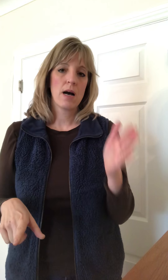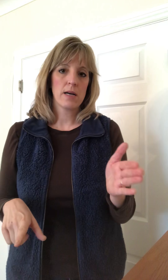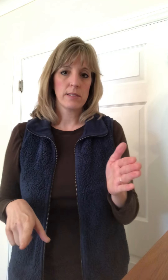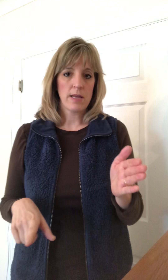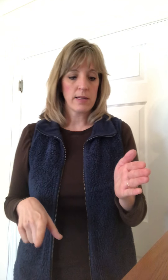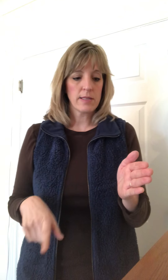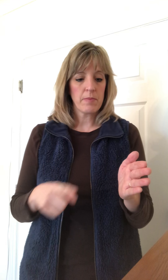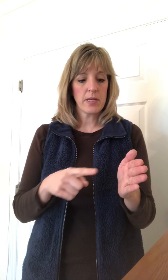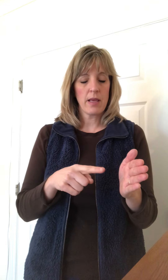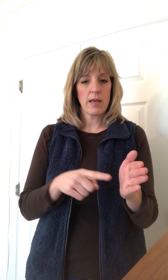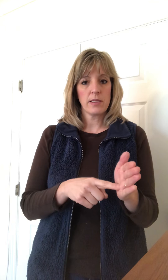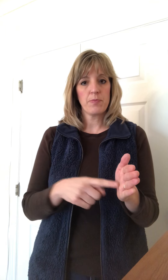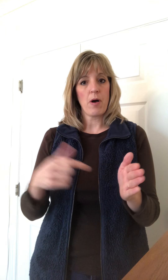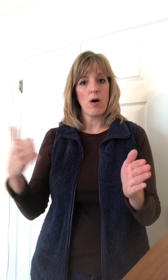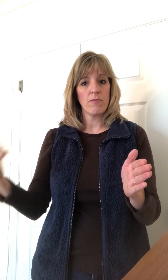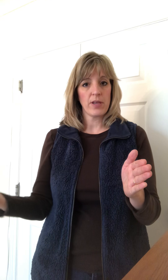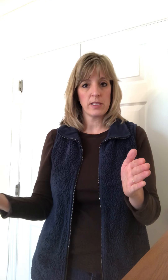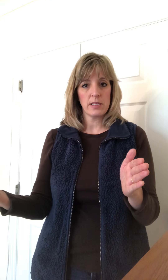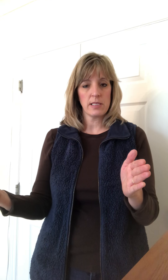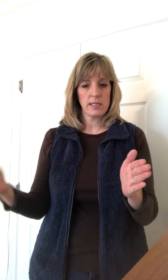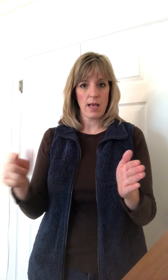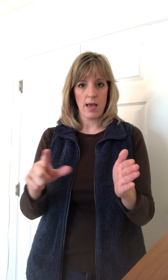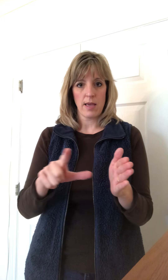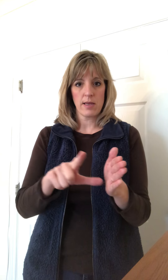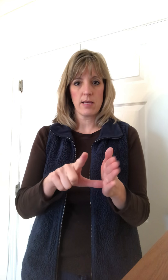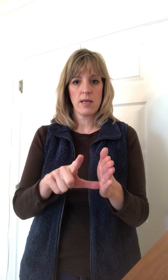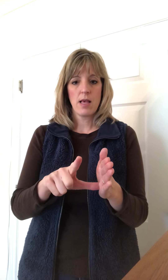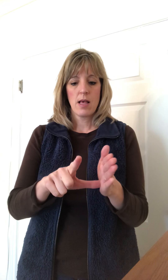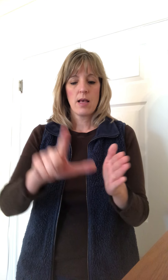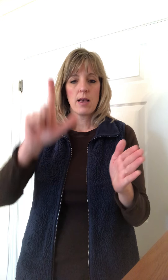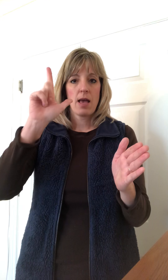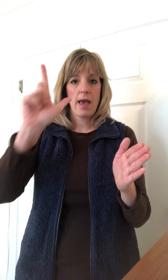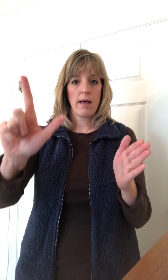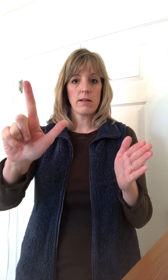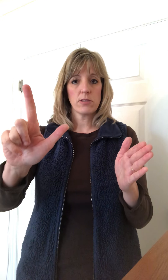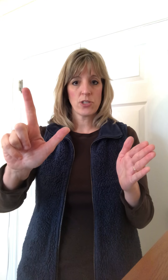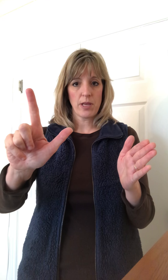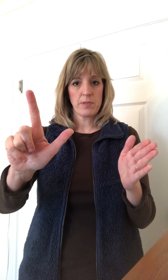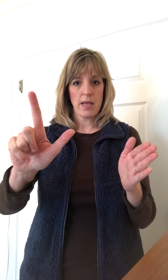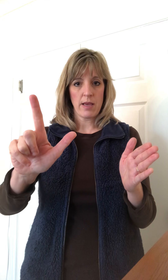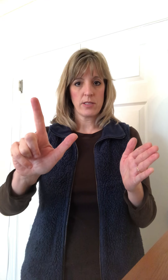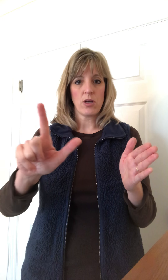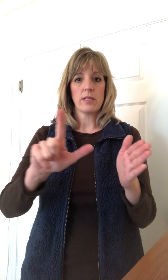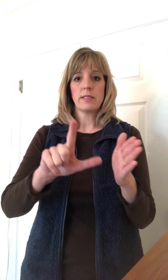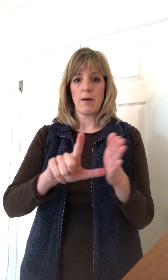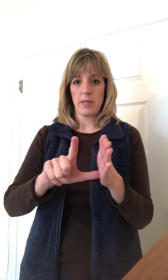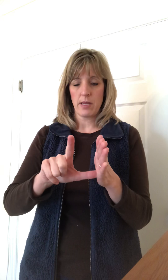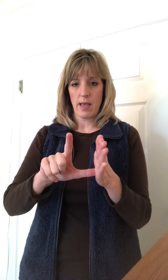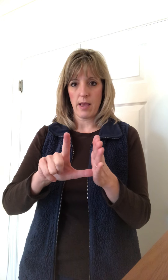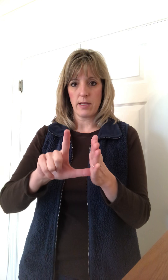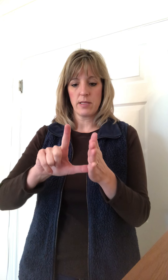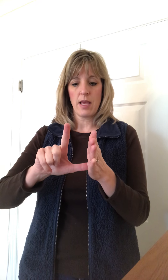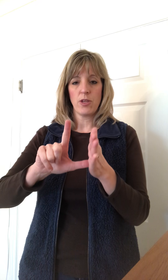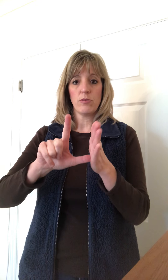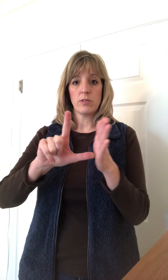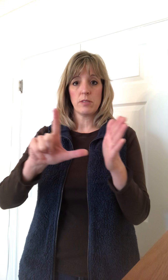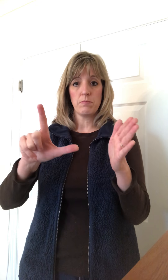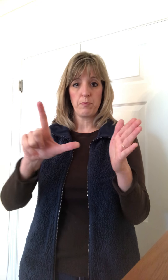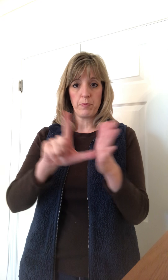a non-dominant hand, palm facing to the side, L-shaped hand on the dominant hand, and you put